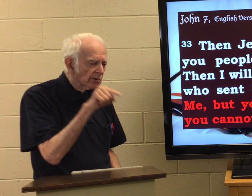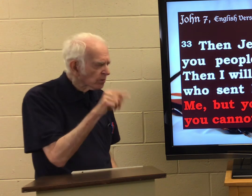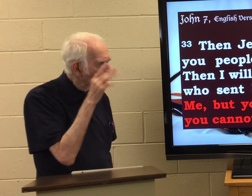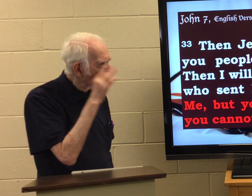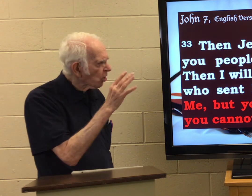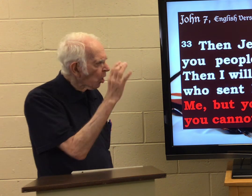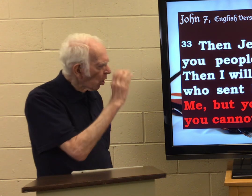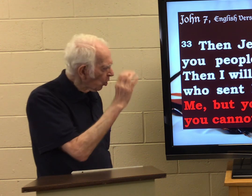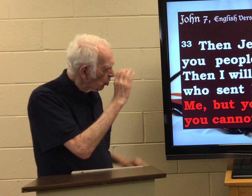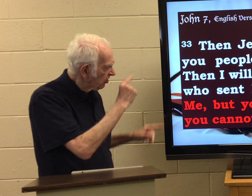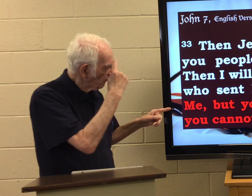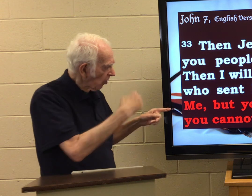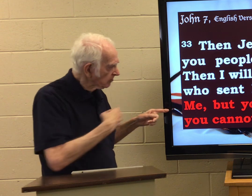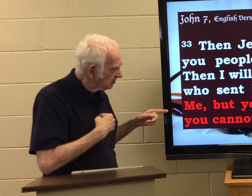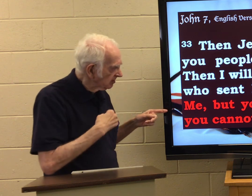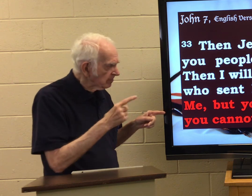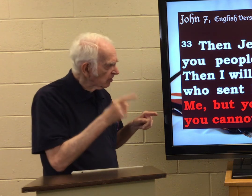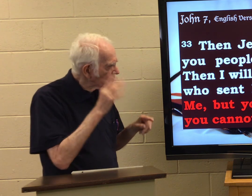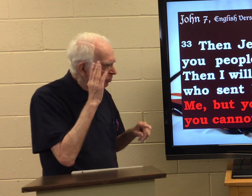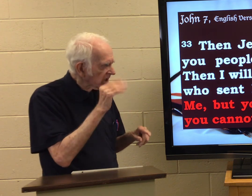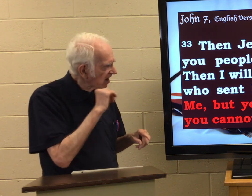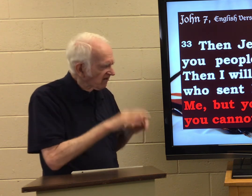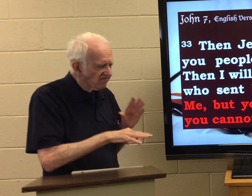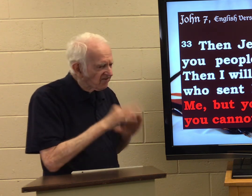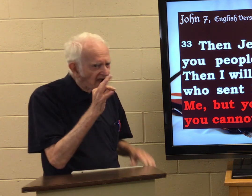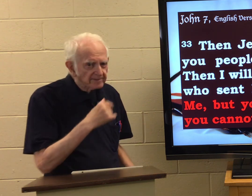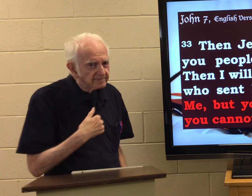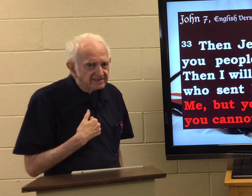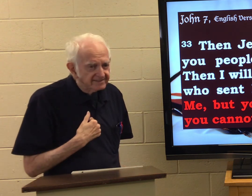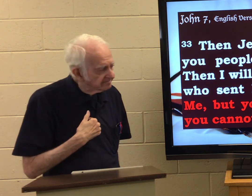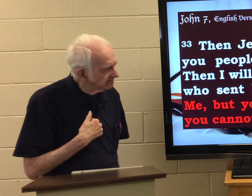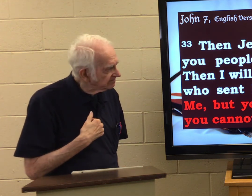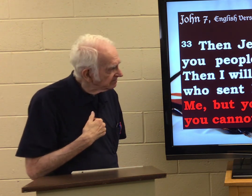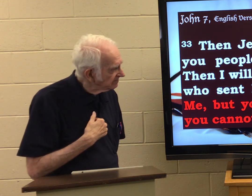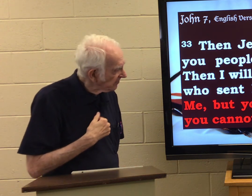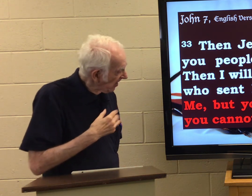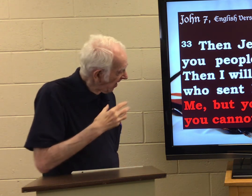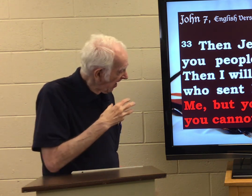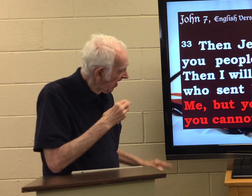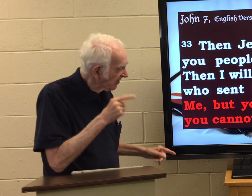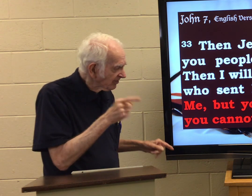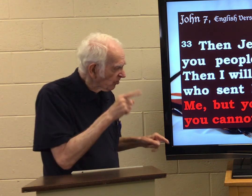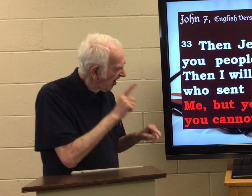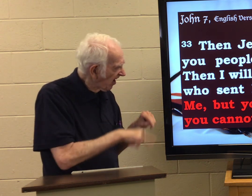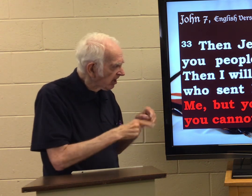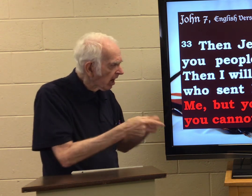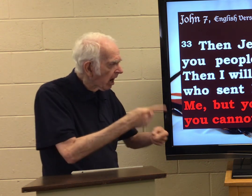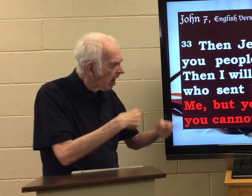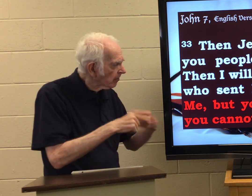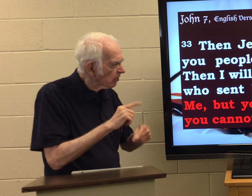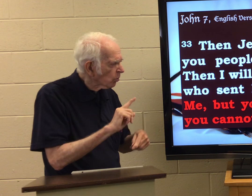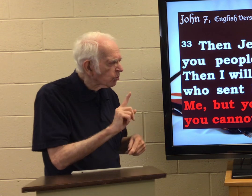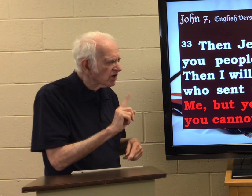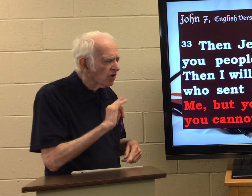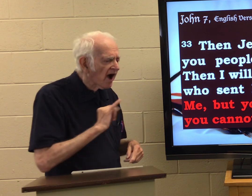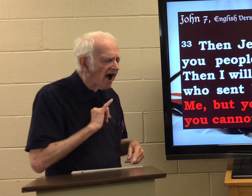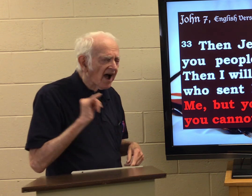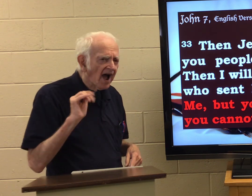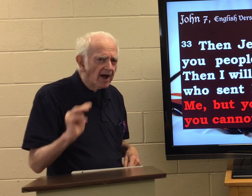You will look for me, but you will not find me. And you cannot come where I am."